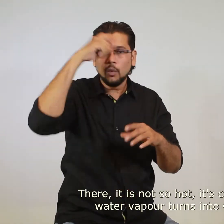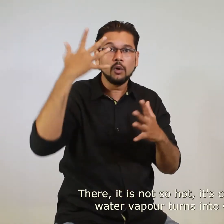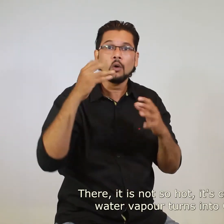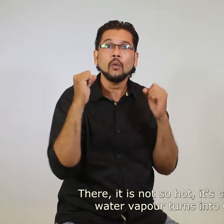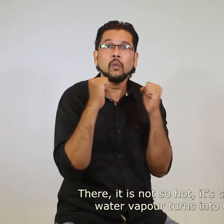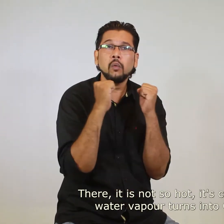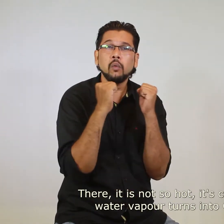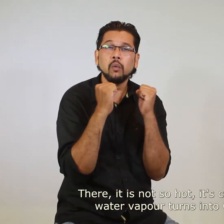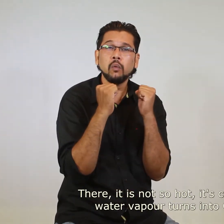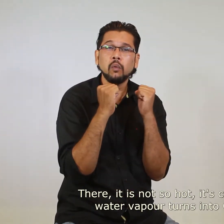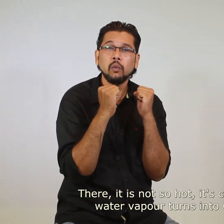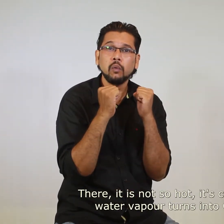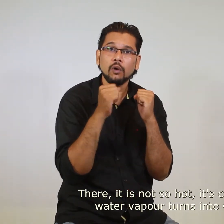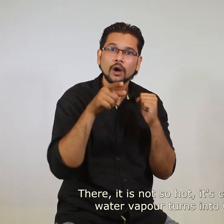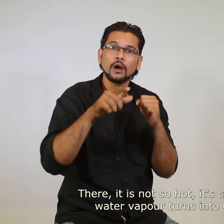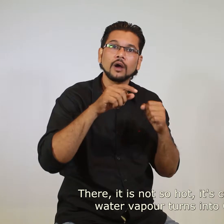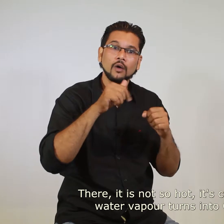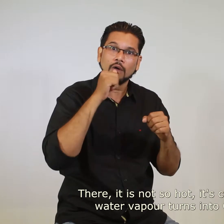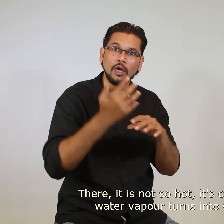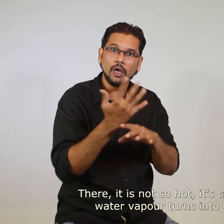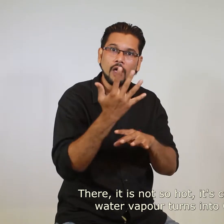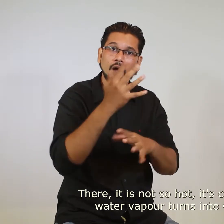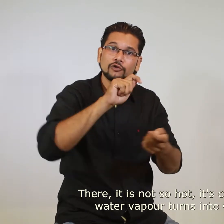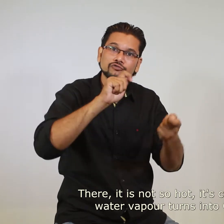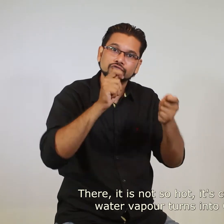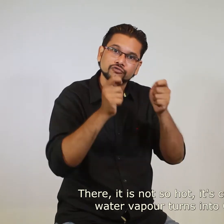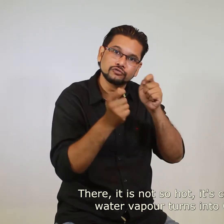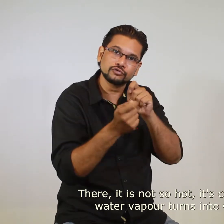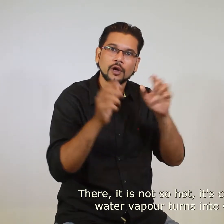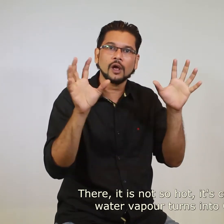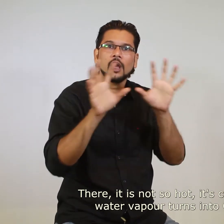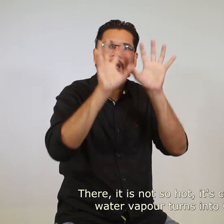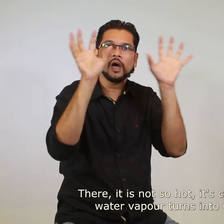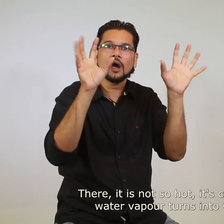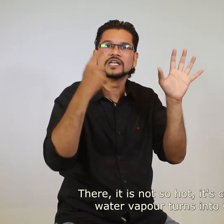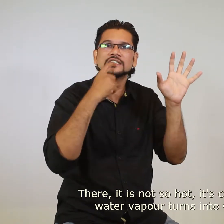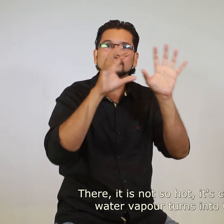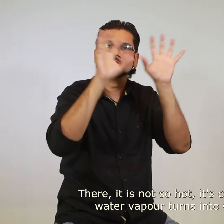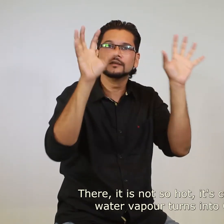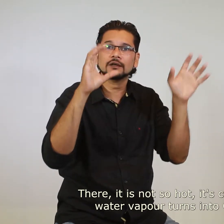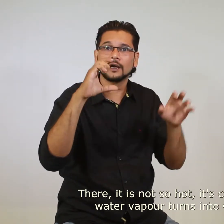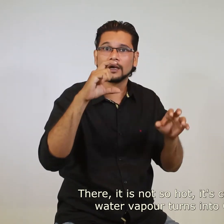There, it's not so hot, it's cold, and the water vapor turns into